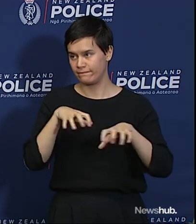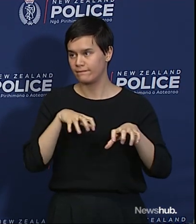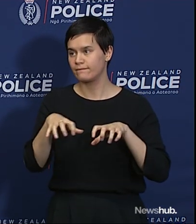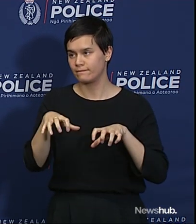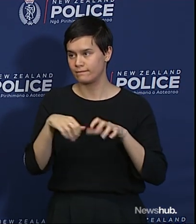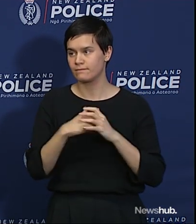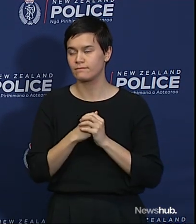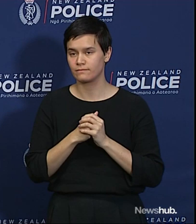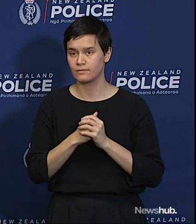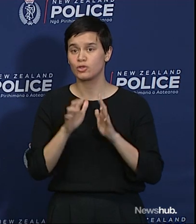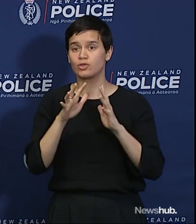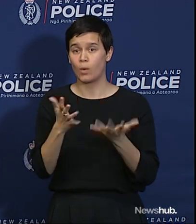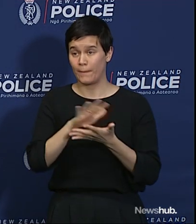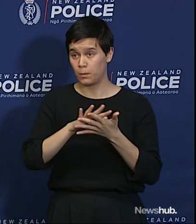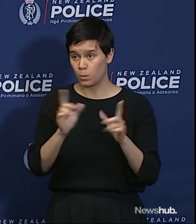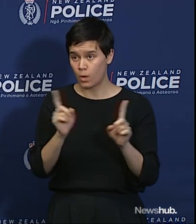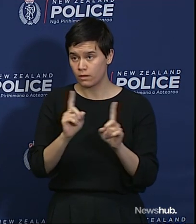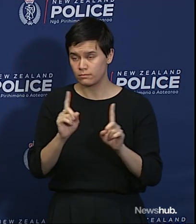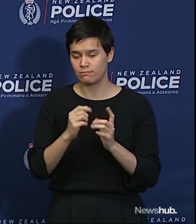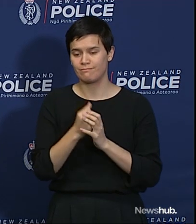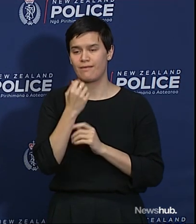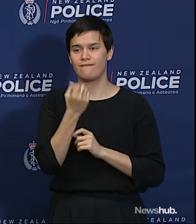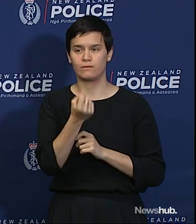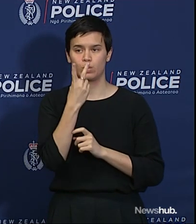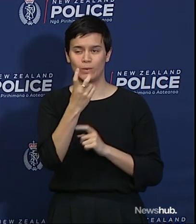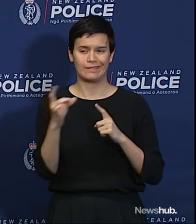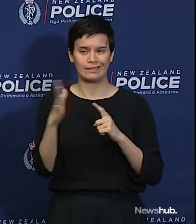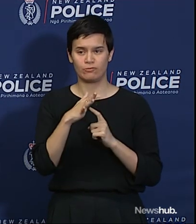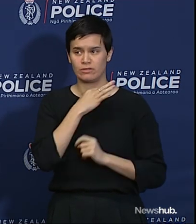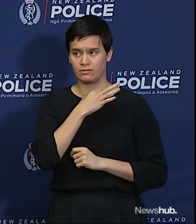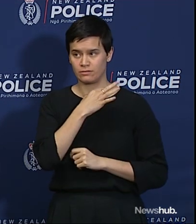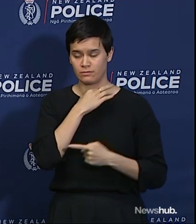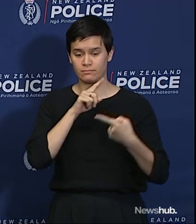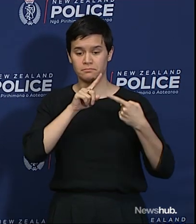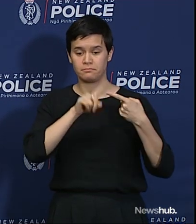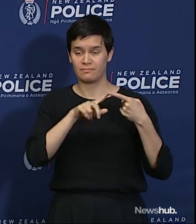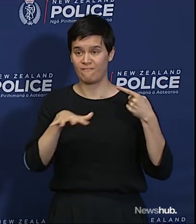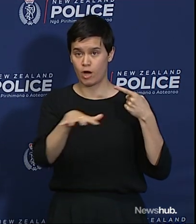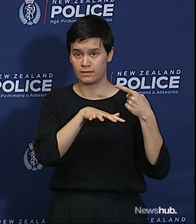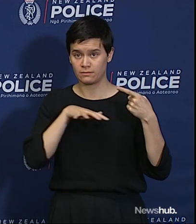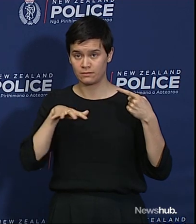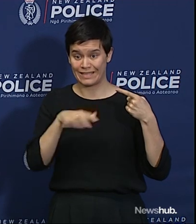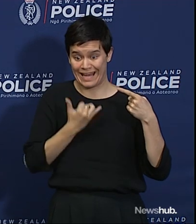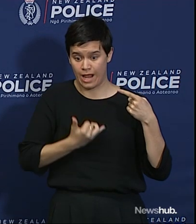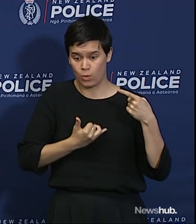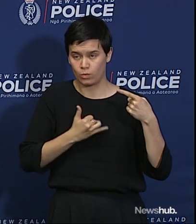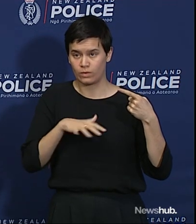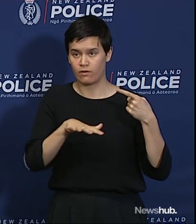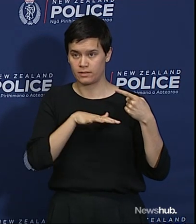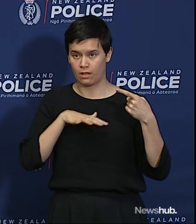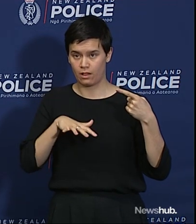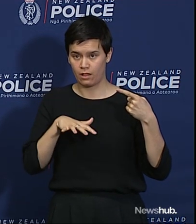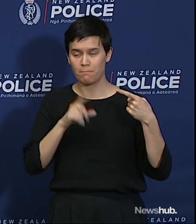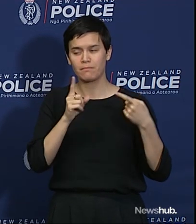the ground? There are 2 key risks. First, environmental. Now, this is highly